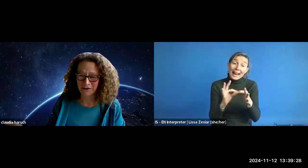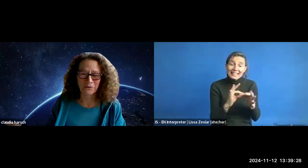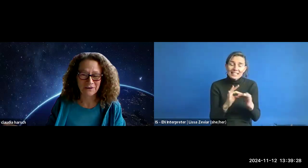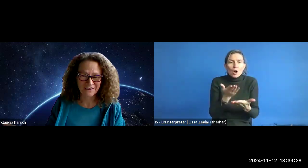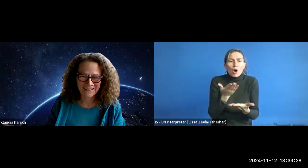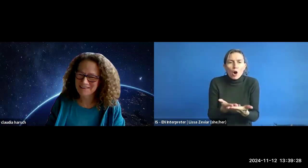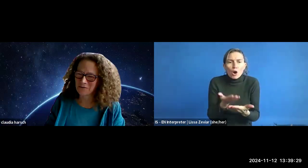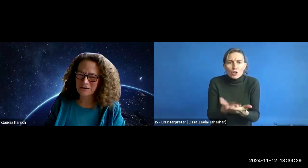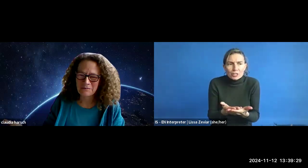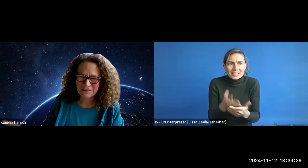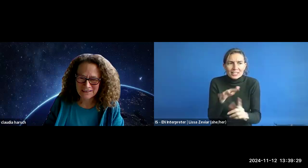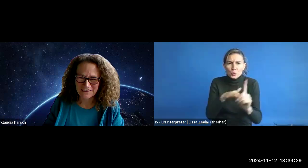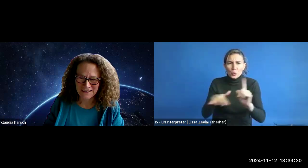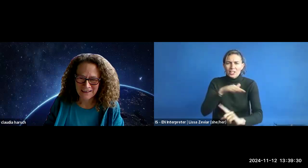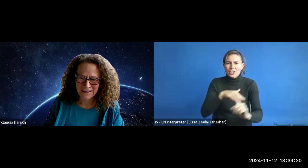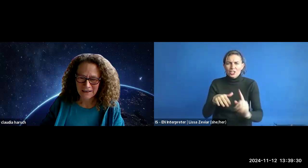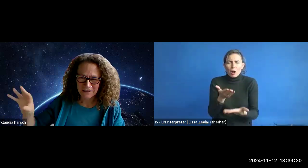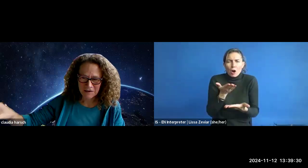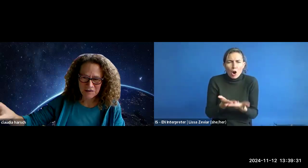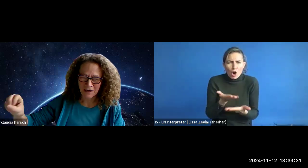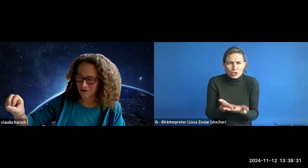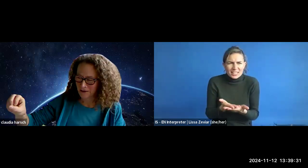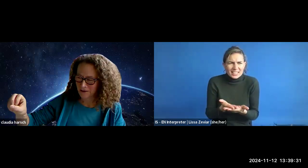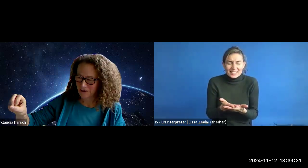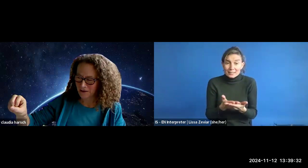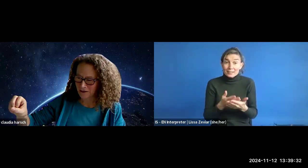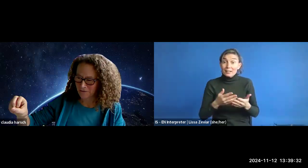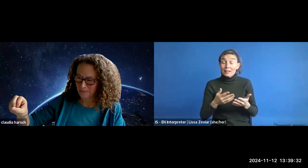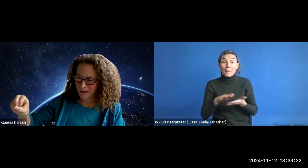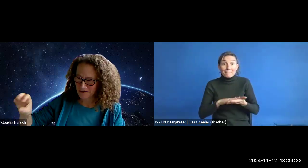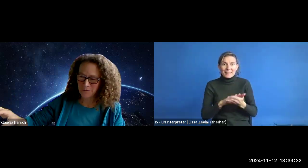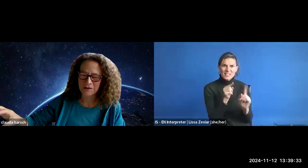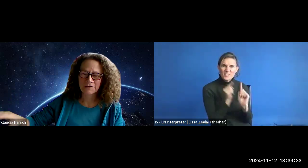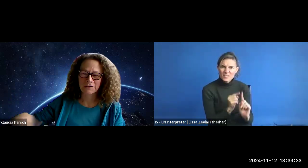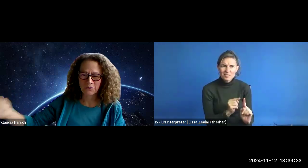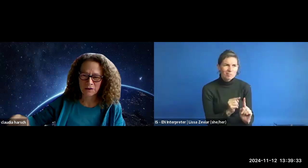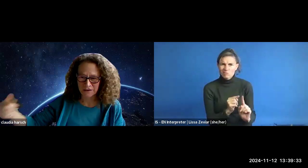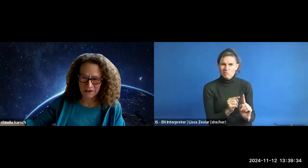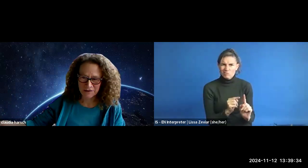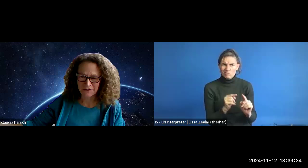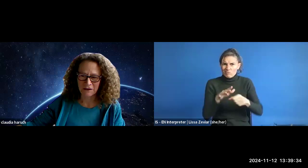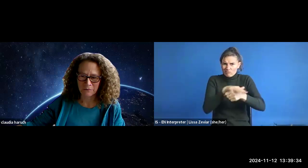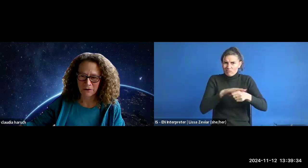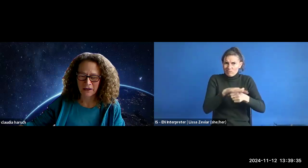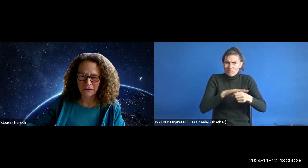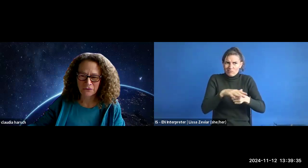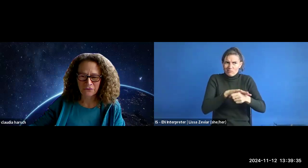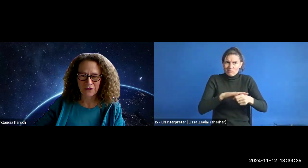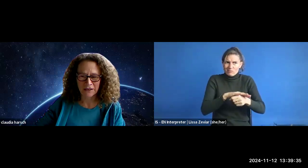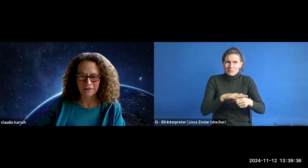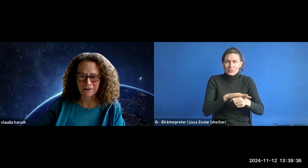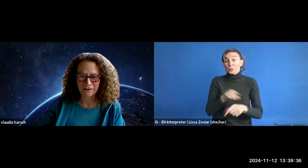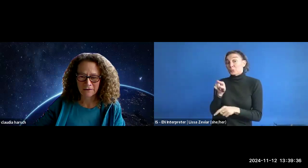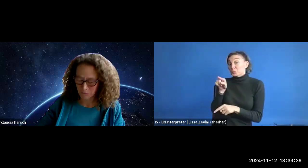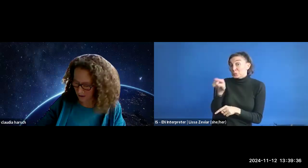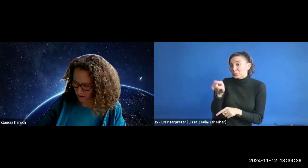it's not very concrete, it's not very particular. And these are the aspects that you as a test developer have to